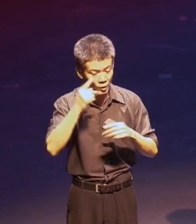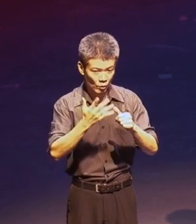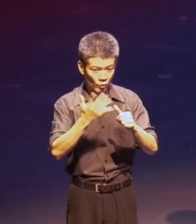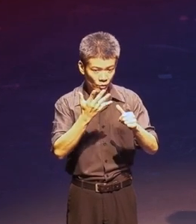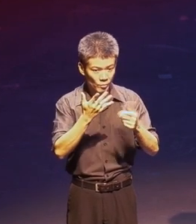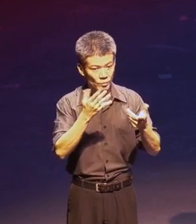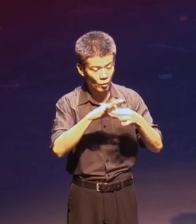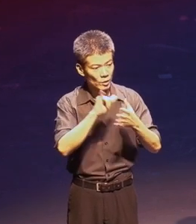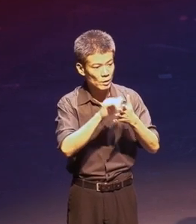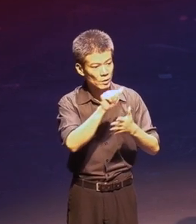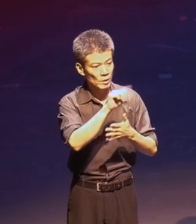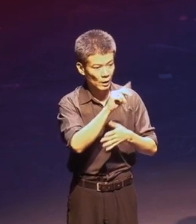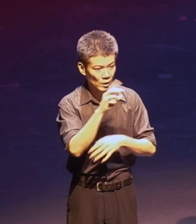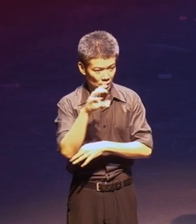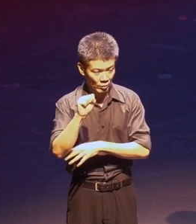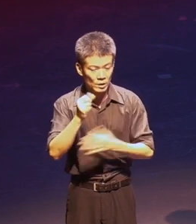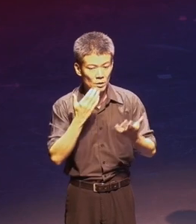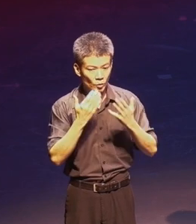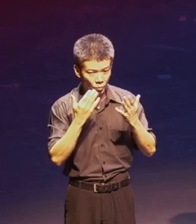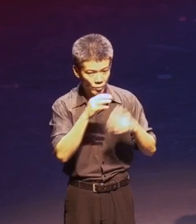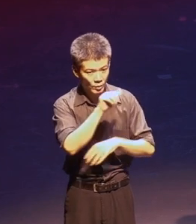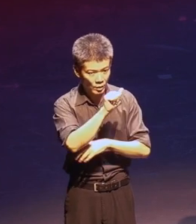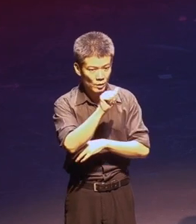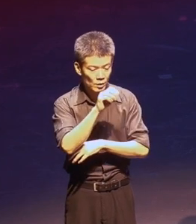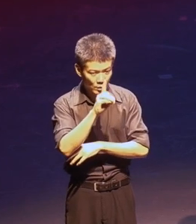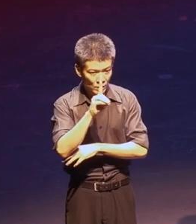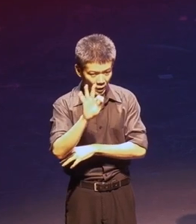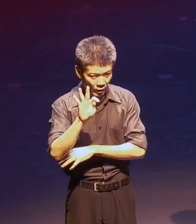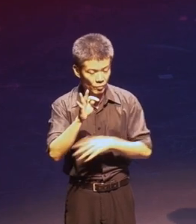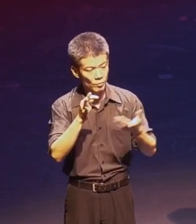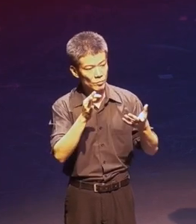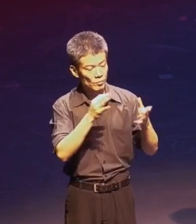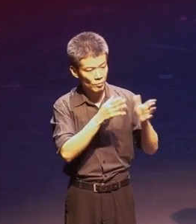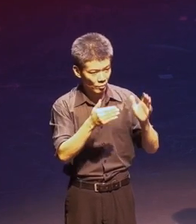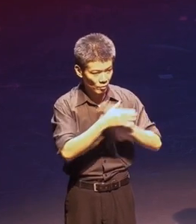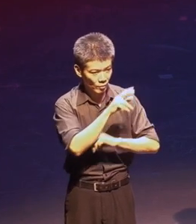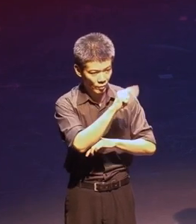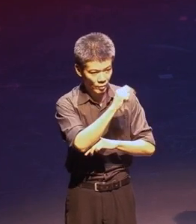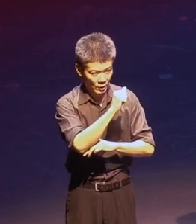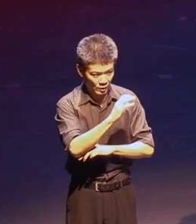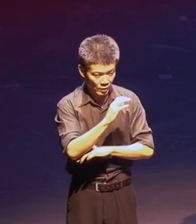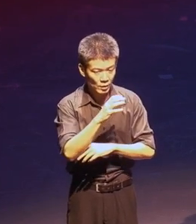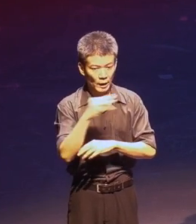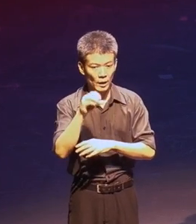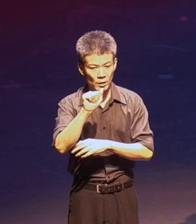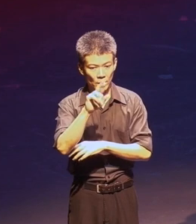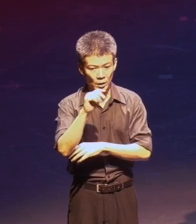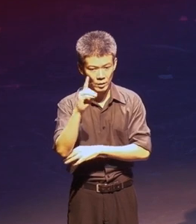fifth edition of the Arts and Disability Forum, ADF, that's jointly organized by the National Arts Council and